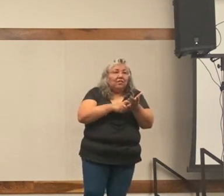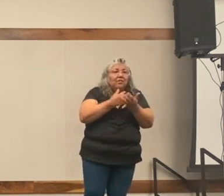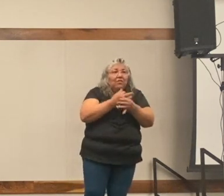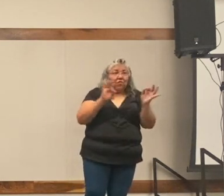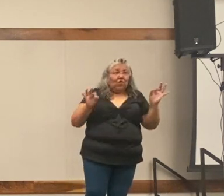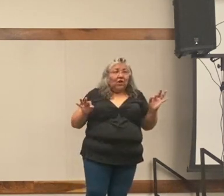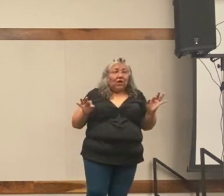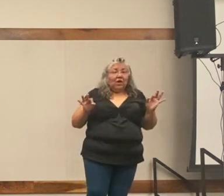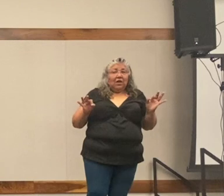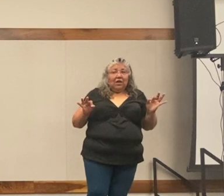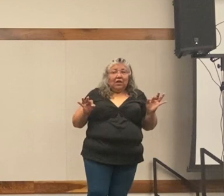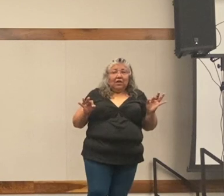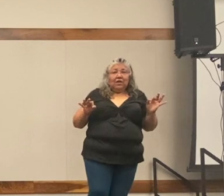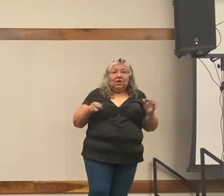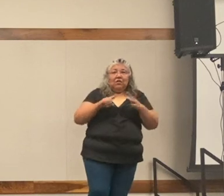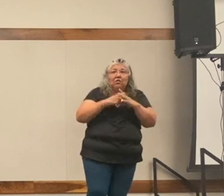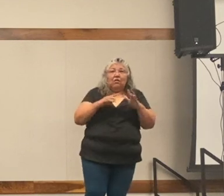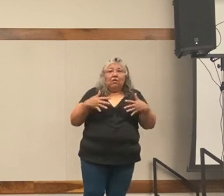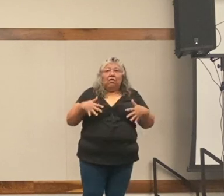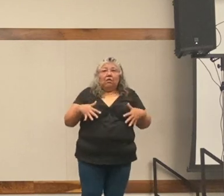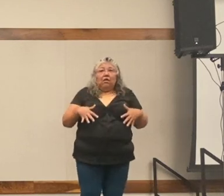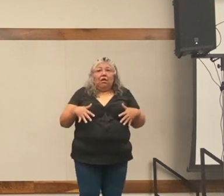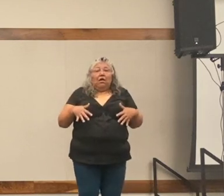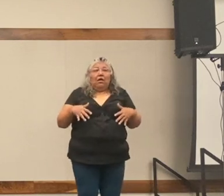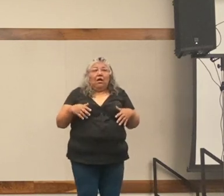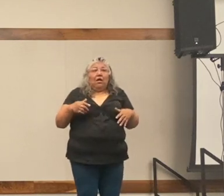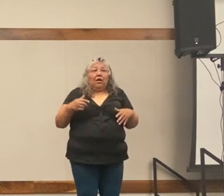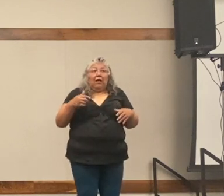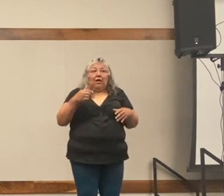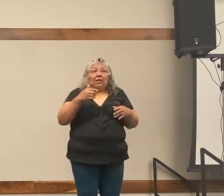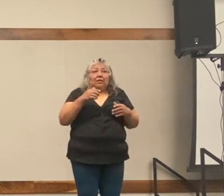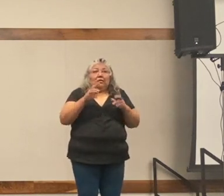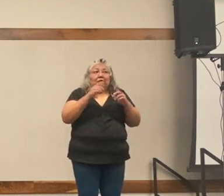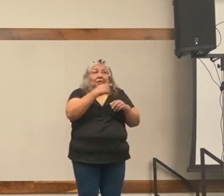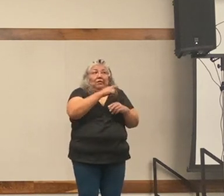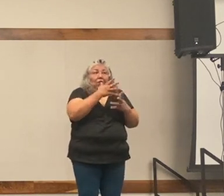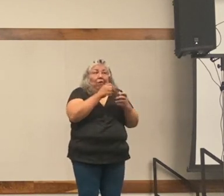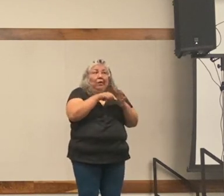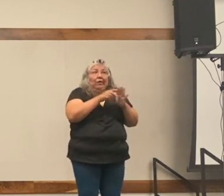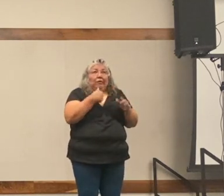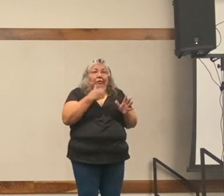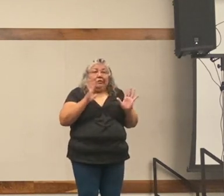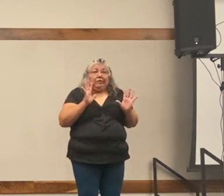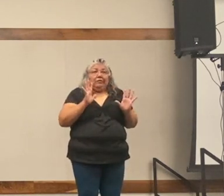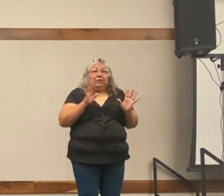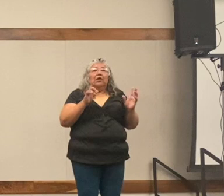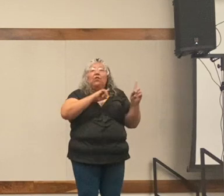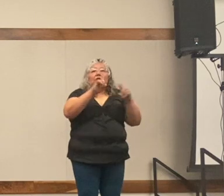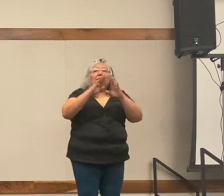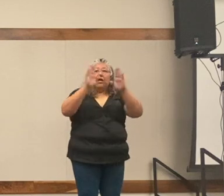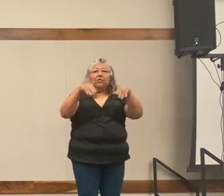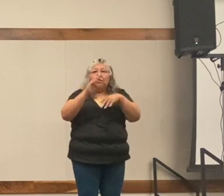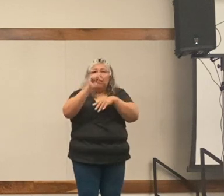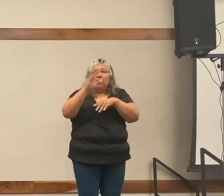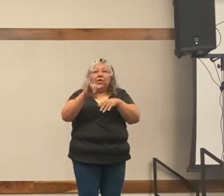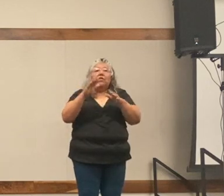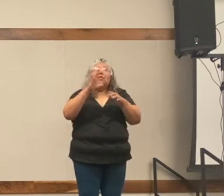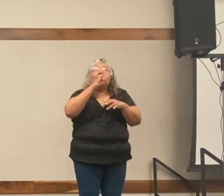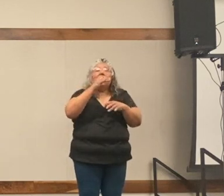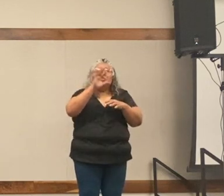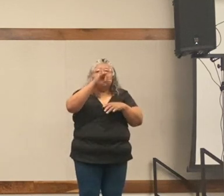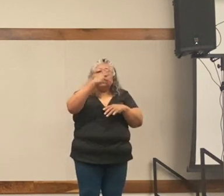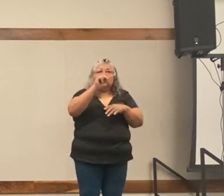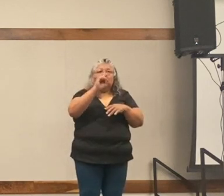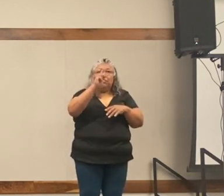free, you know what? He starts to panic. I'm a wanted man. Okay? So he went to the house of Mary, the mother of John Mark,